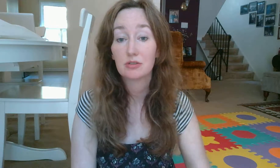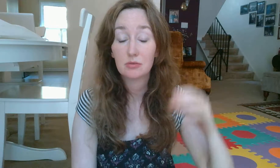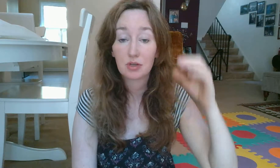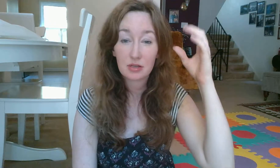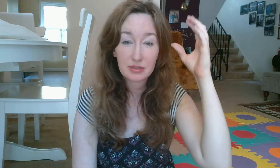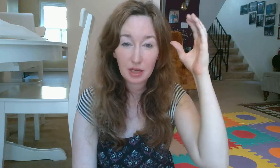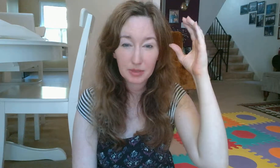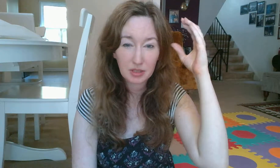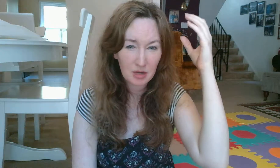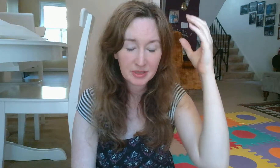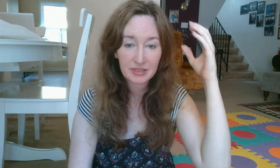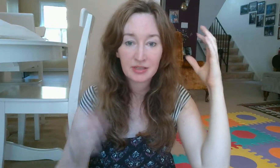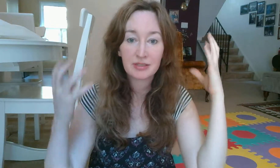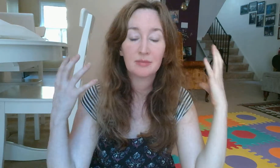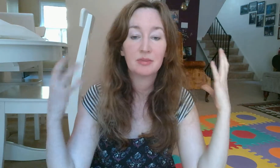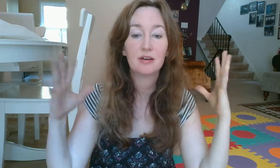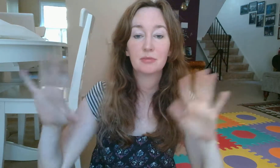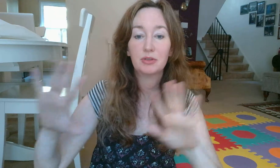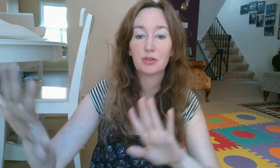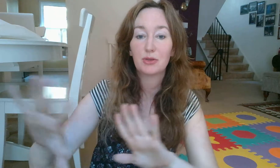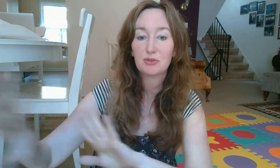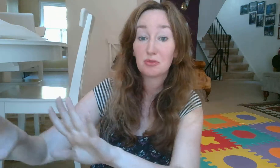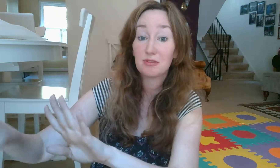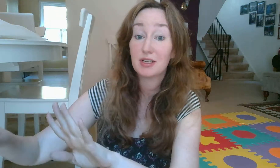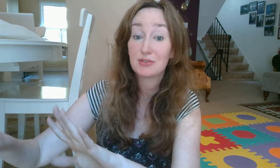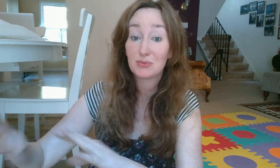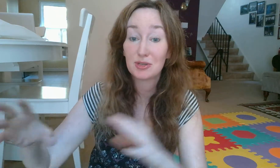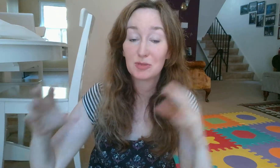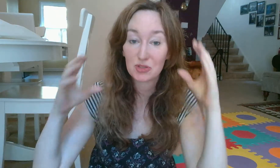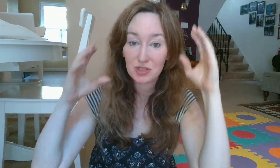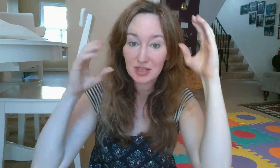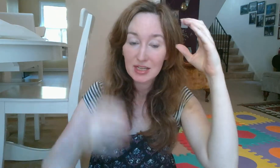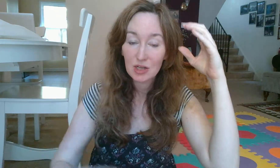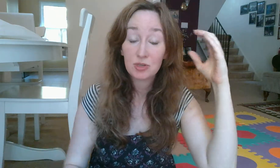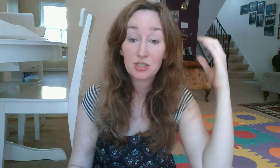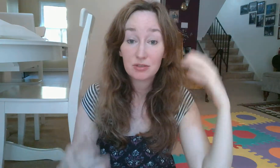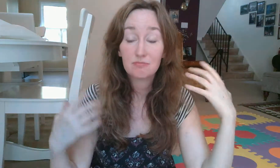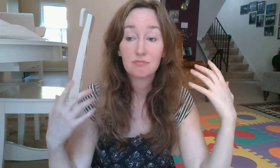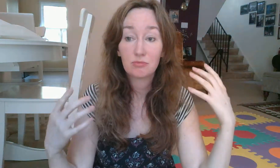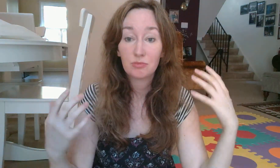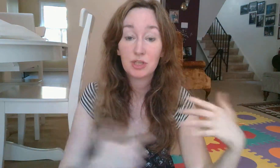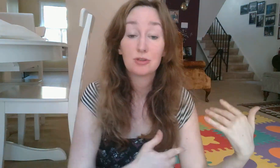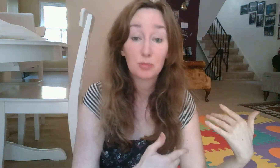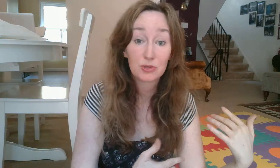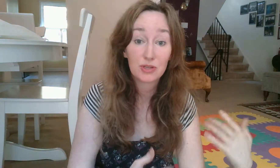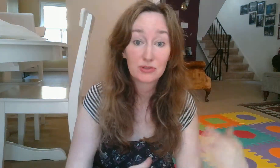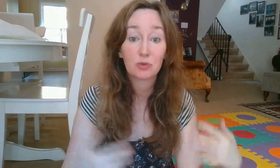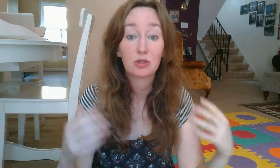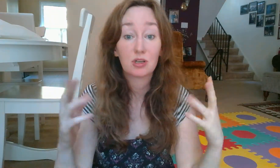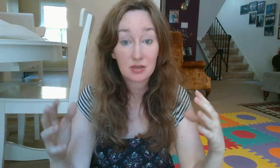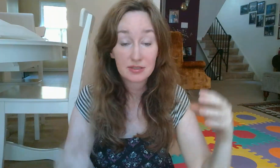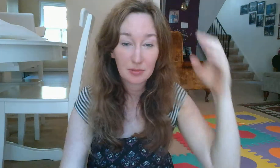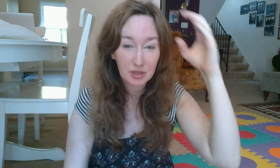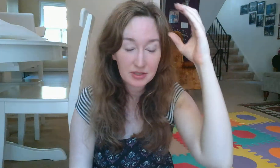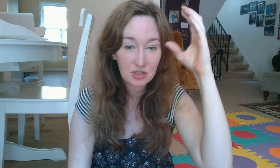do concept and common sense, and I'm not familiar. Those are more advanced words, but when the interpreter says the word concept, it looks like she